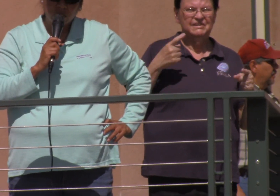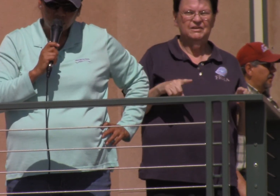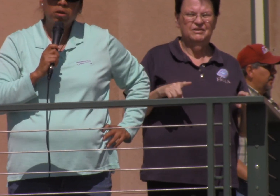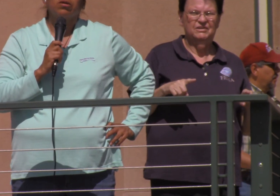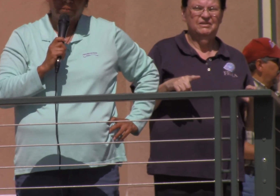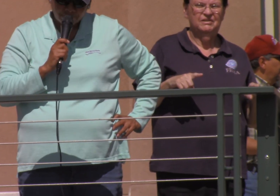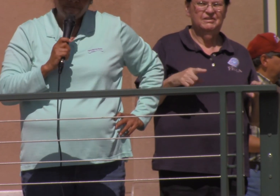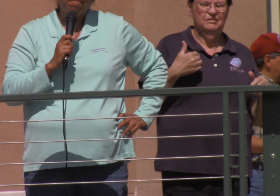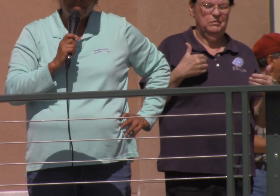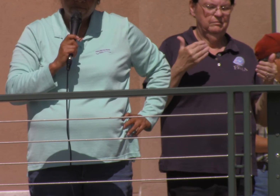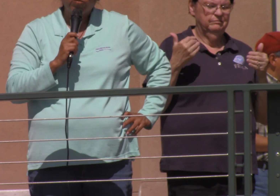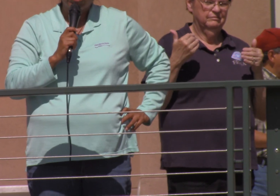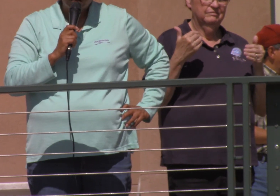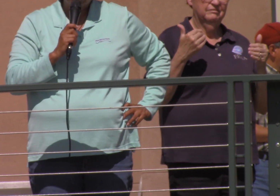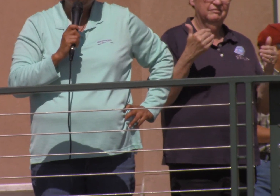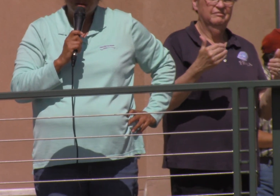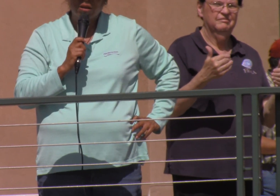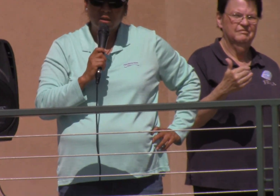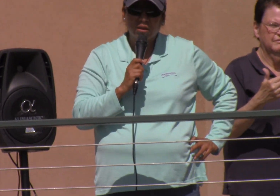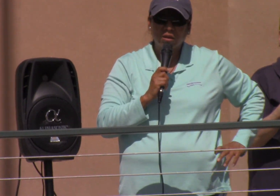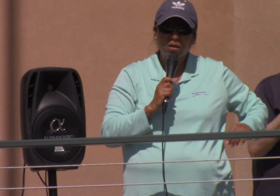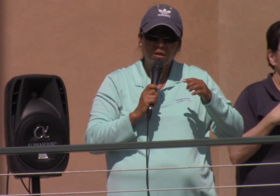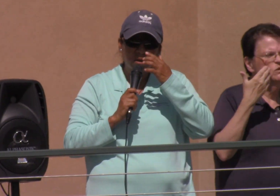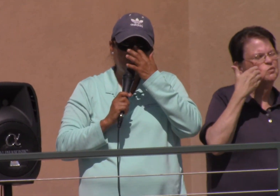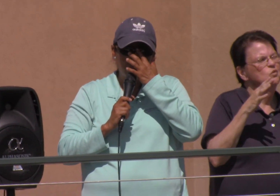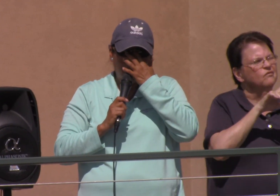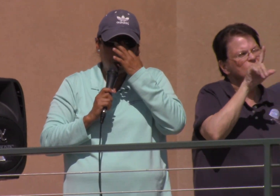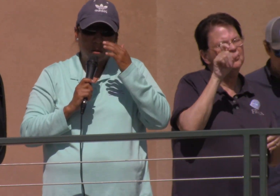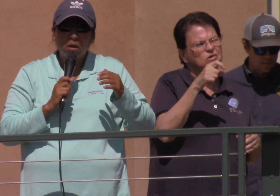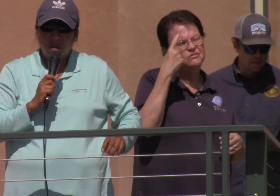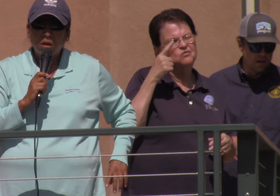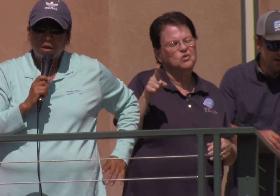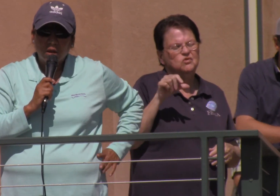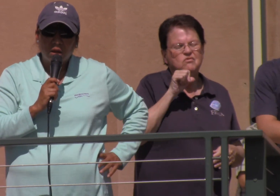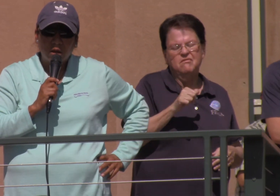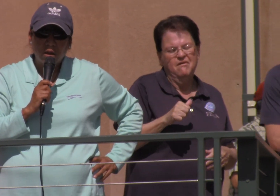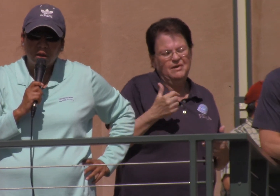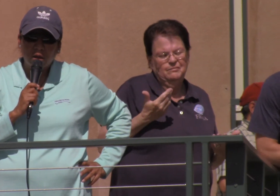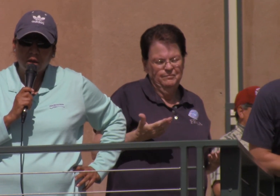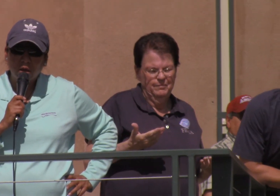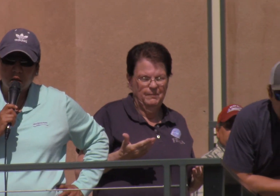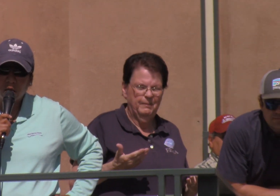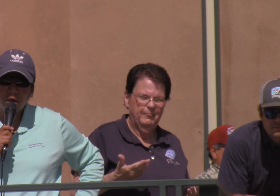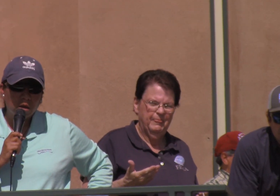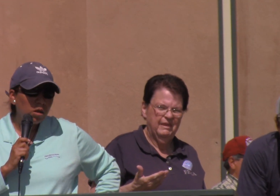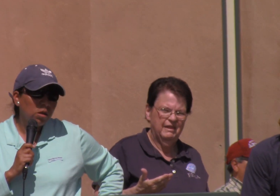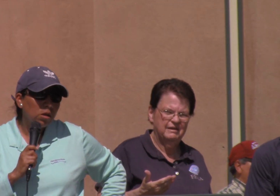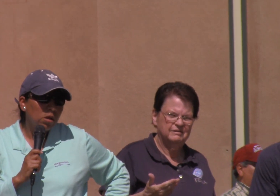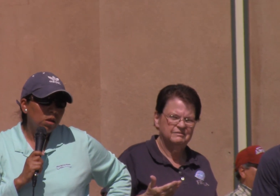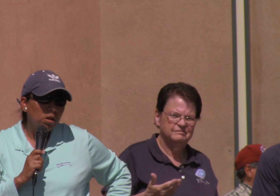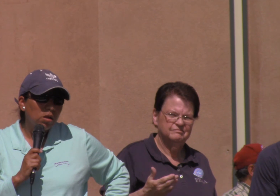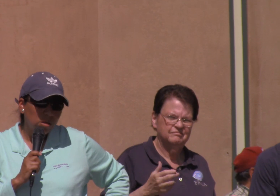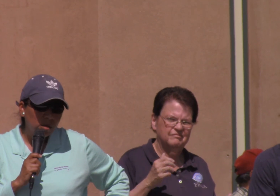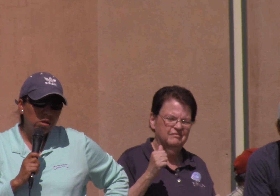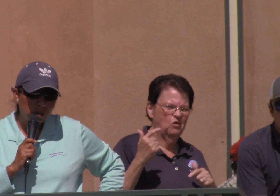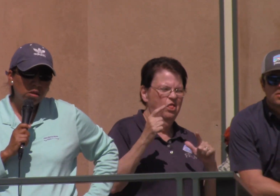moving forward, and I don't know that this question is going to go around. But the other